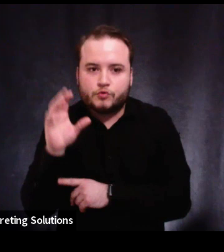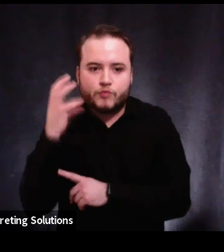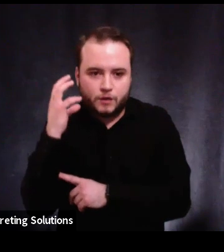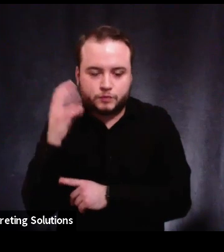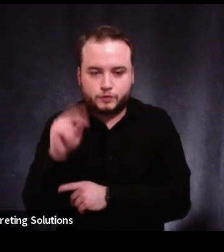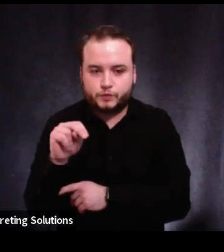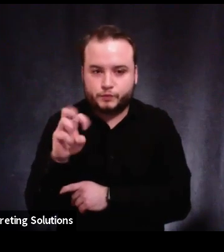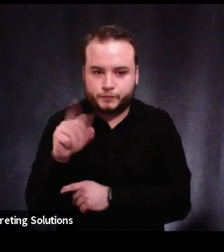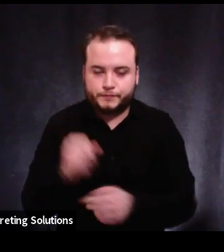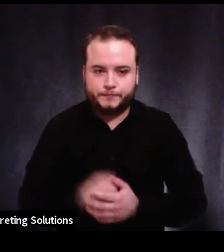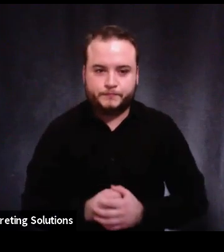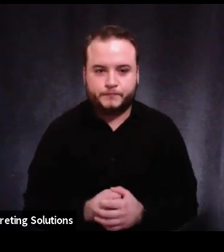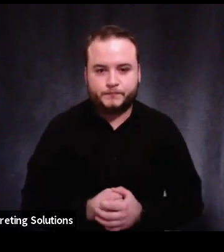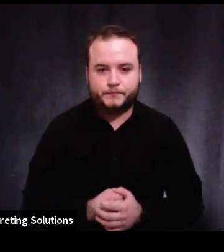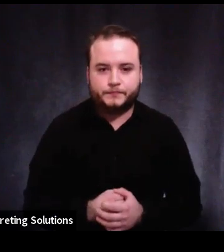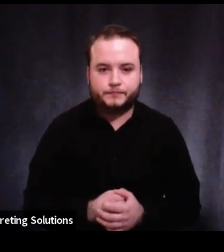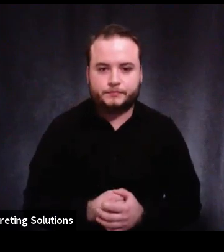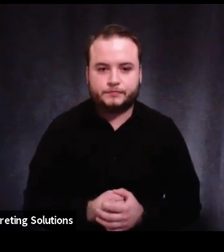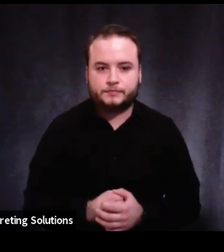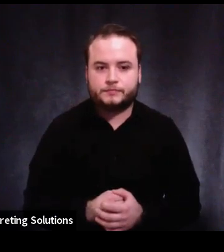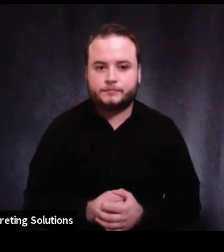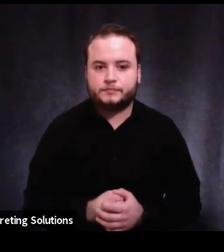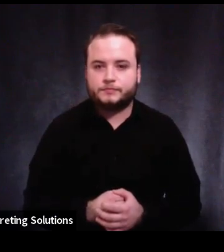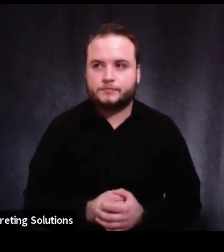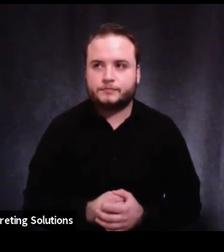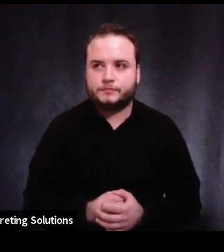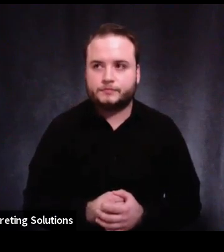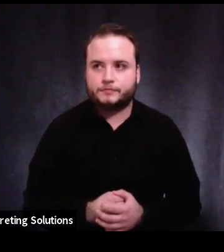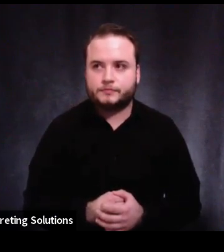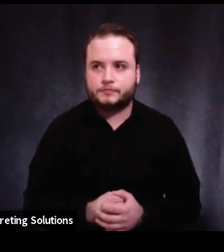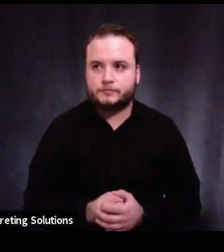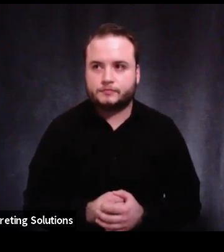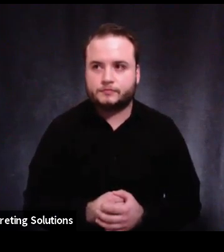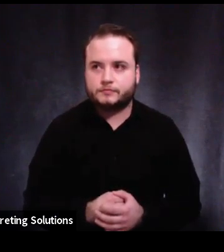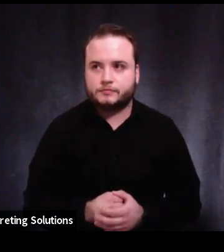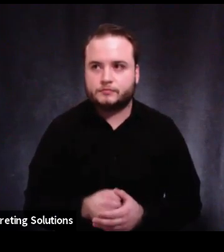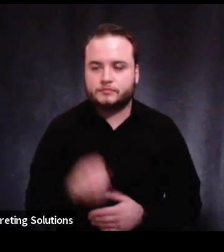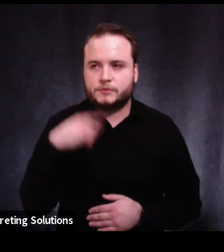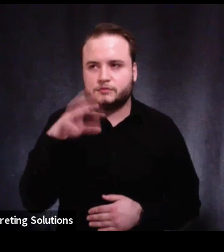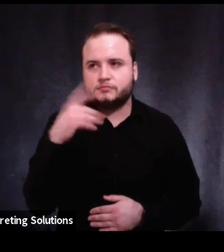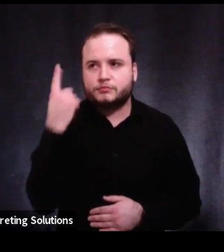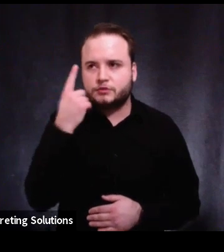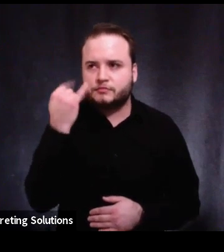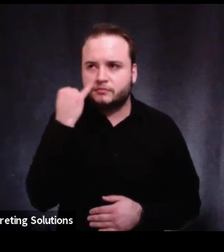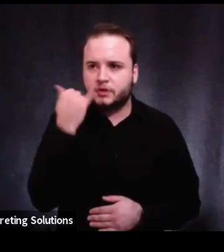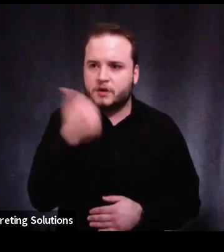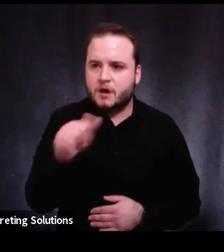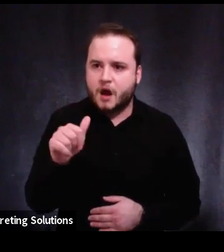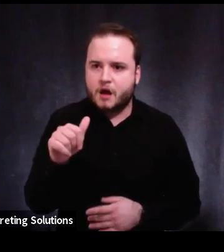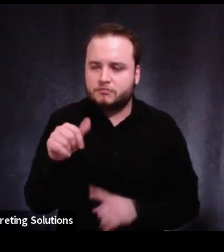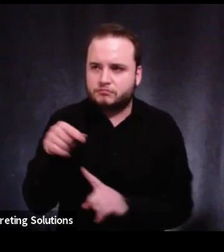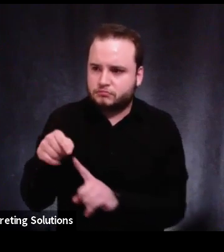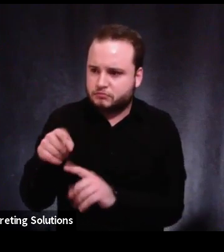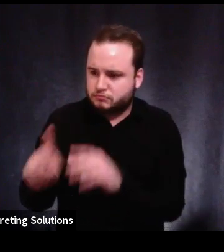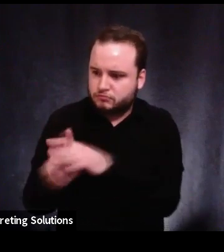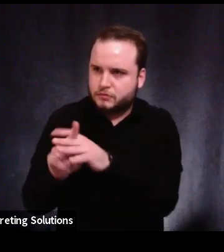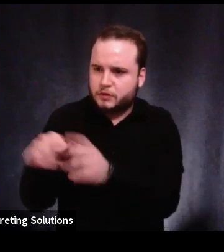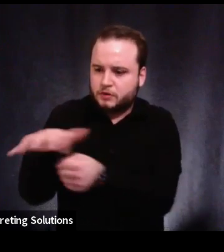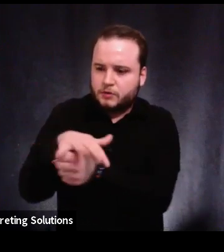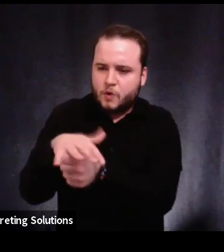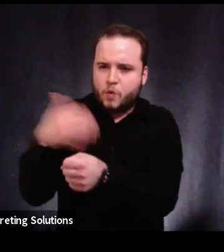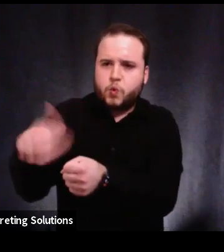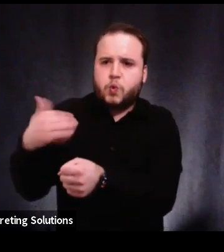Thank you. I'm wondering if there are any hotspots the department is watching closely and where those are. And kind